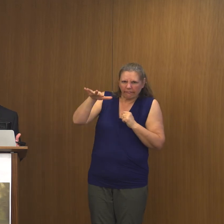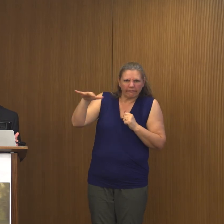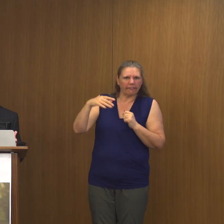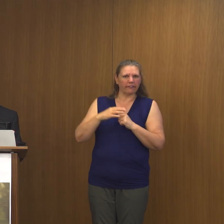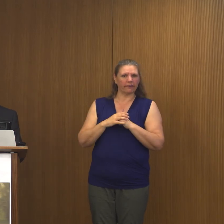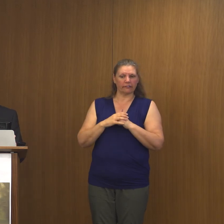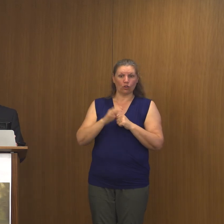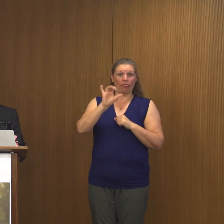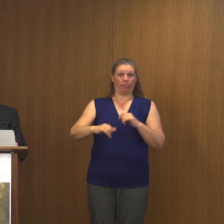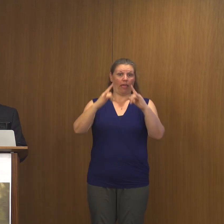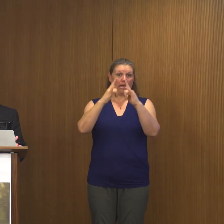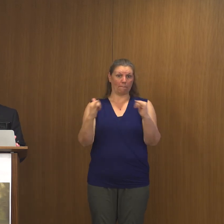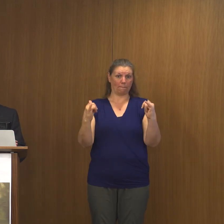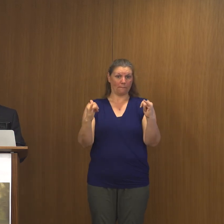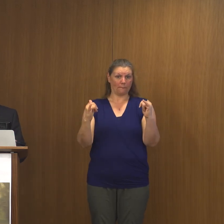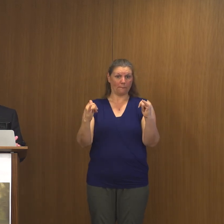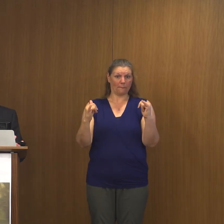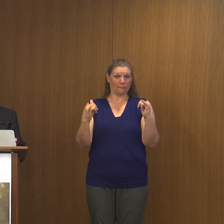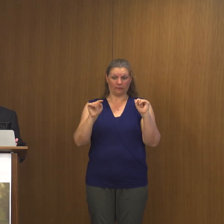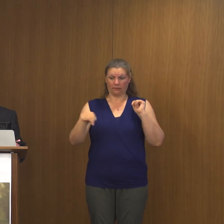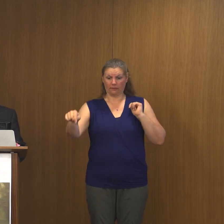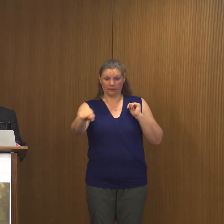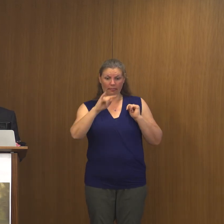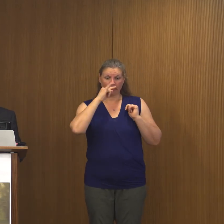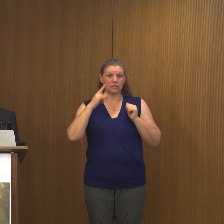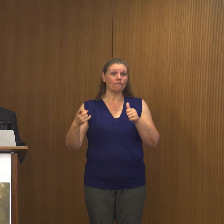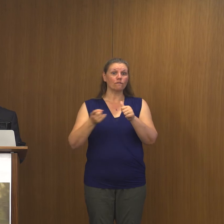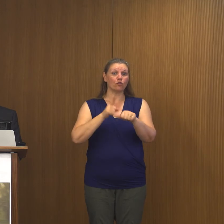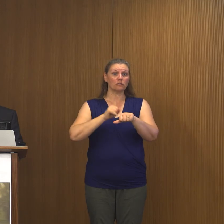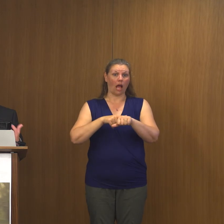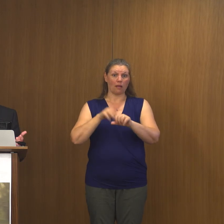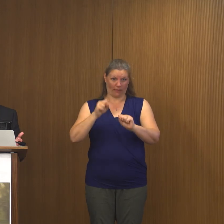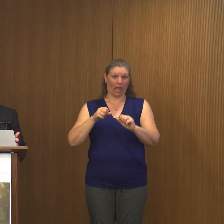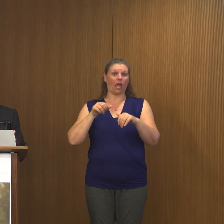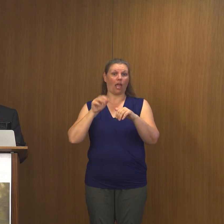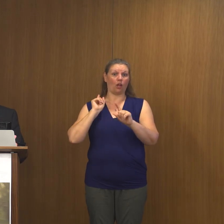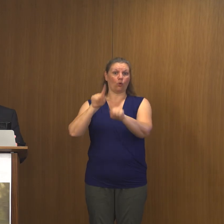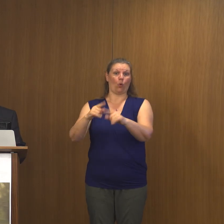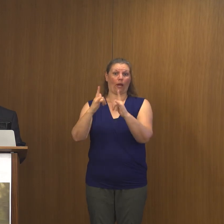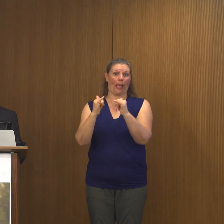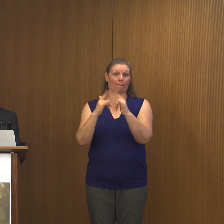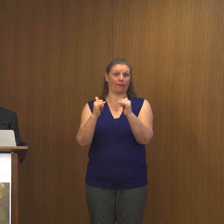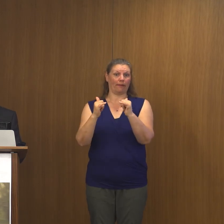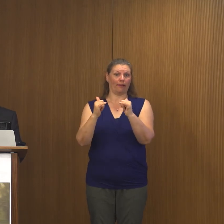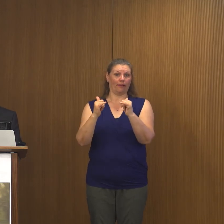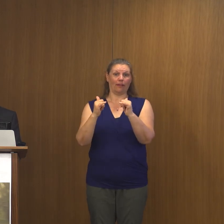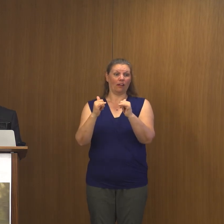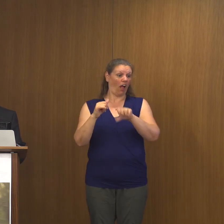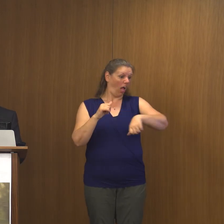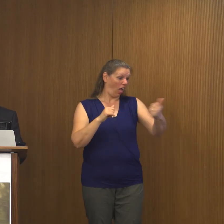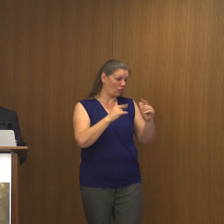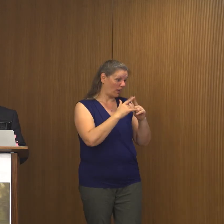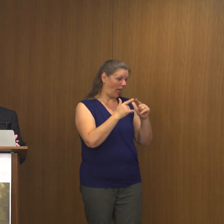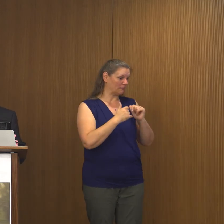Camp Join Together that these campers are often even experiencing camp for the first time, being able to have somewhere that they don't have to worry about the medications, that they don't have